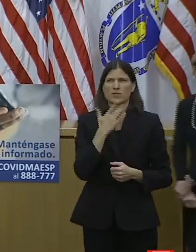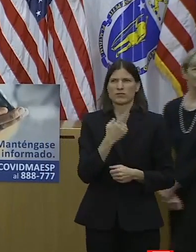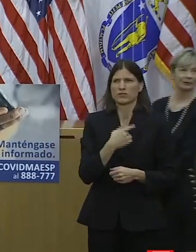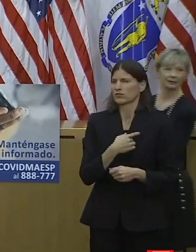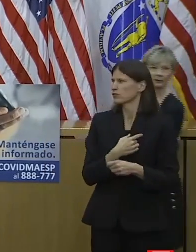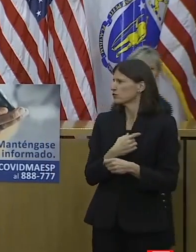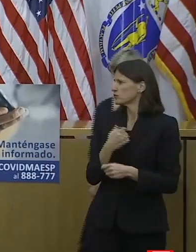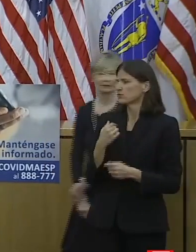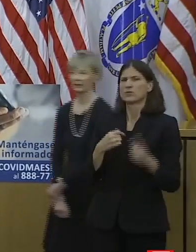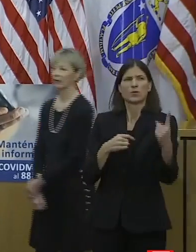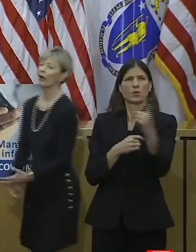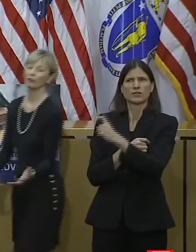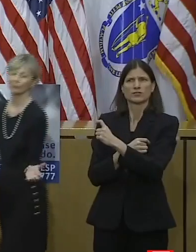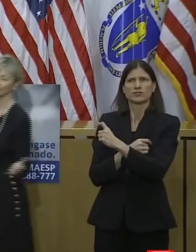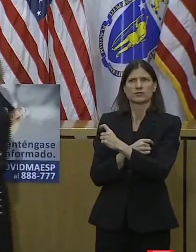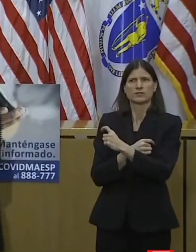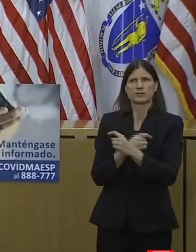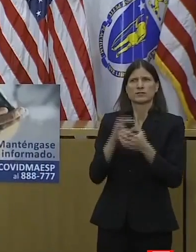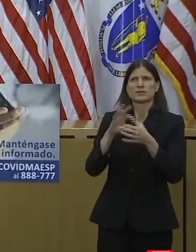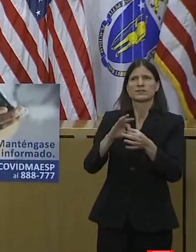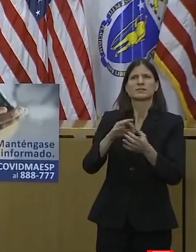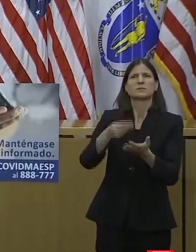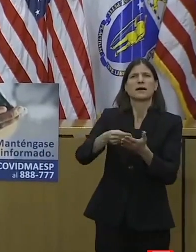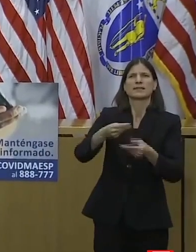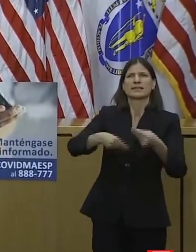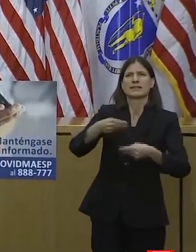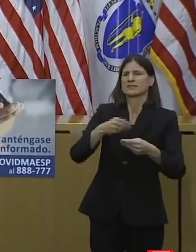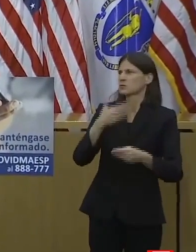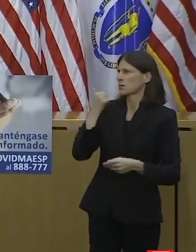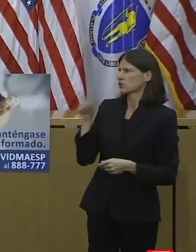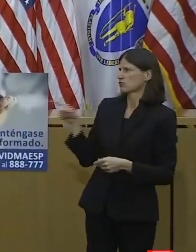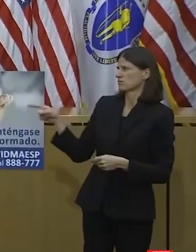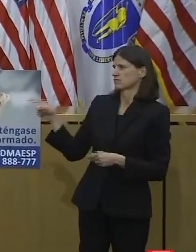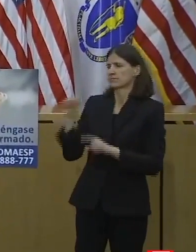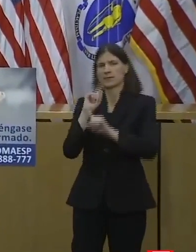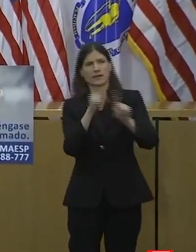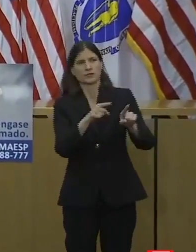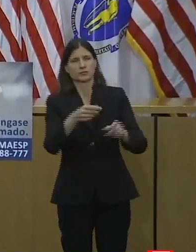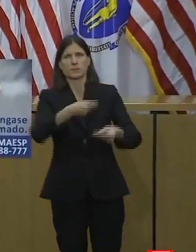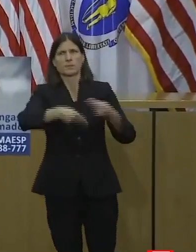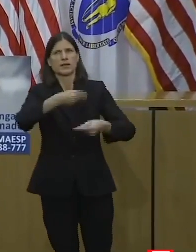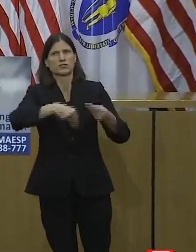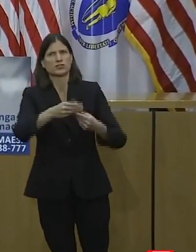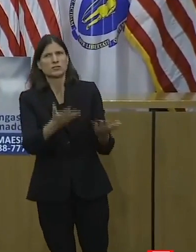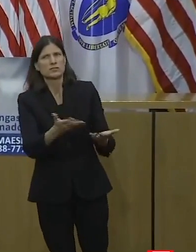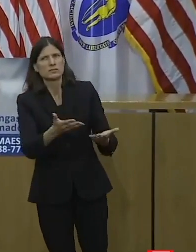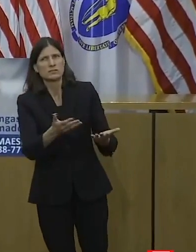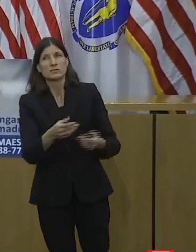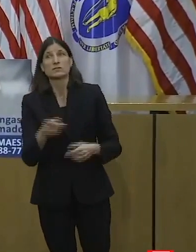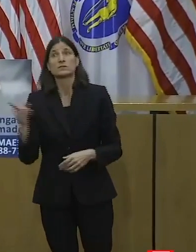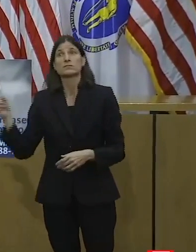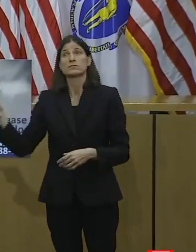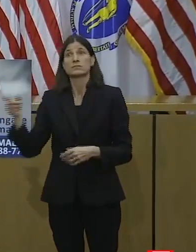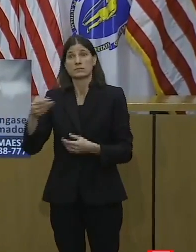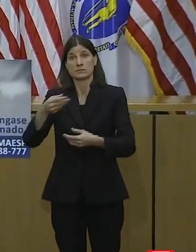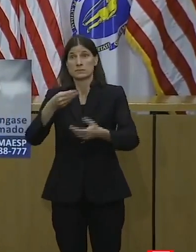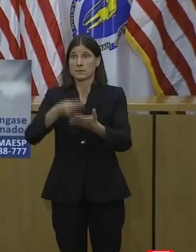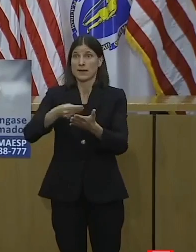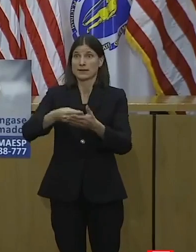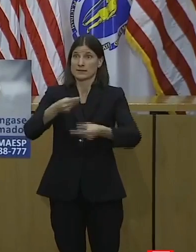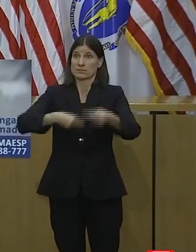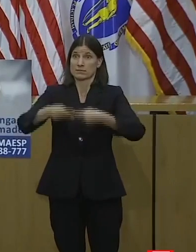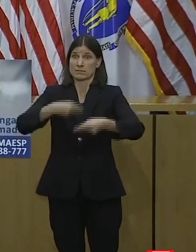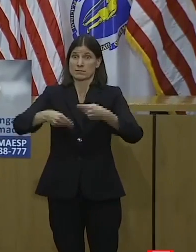heard stabilization funds. Oh, that's a different stabilization fund. So I meant to, like, we're stabilizing, to support